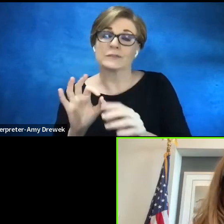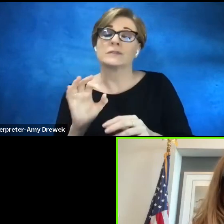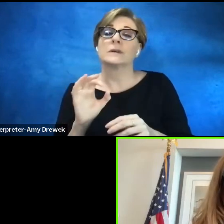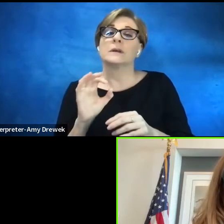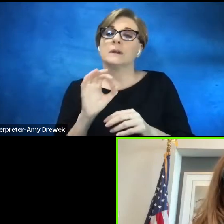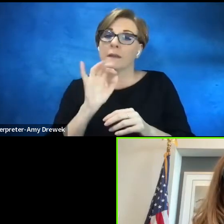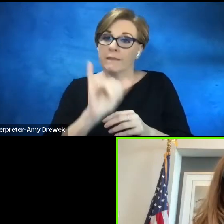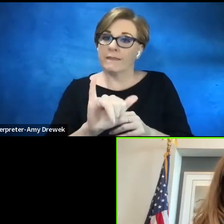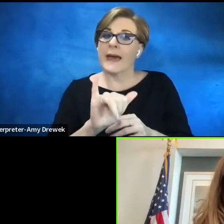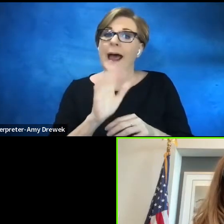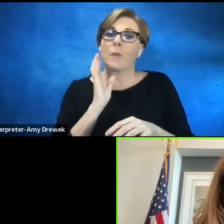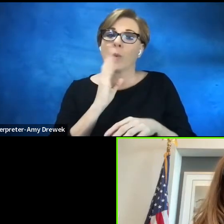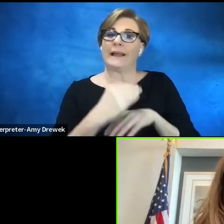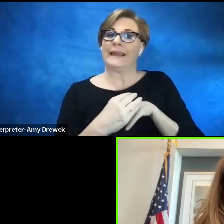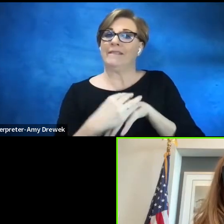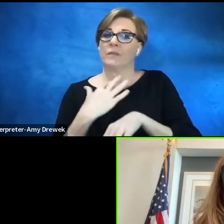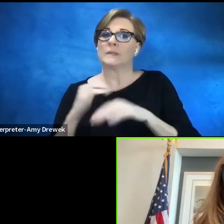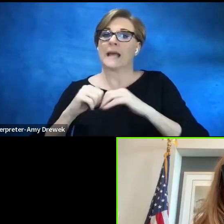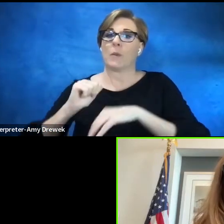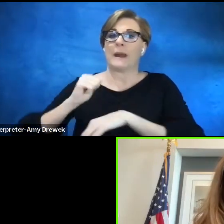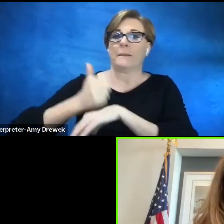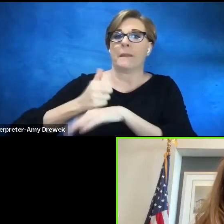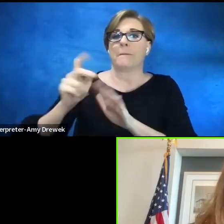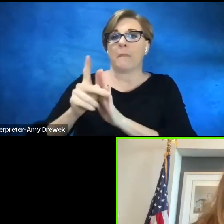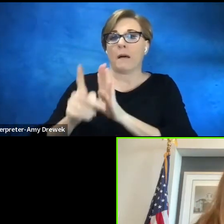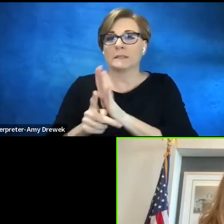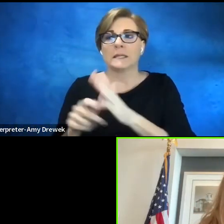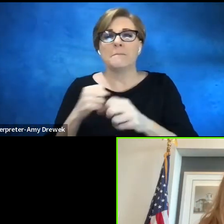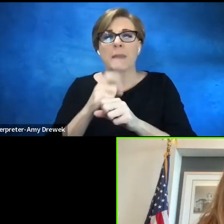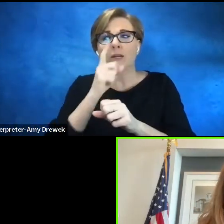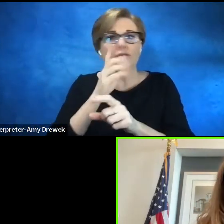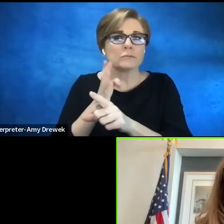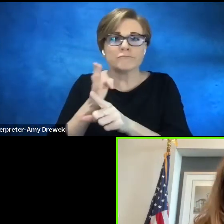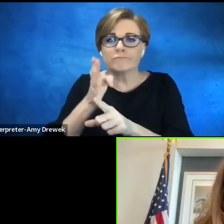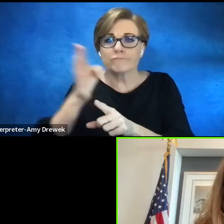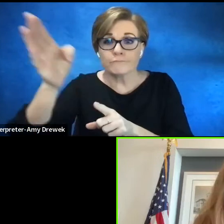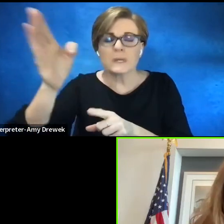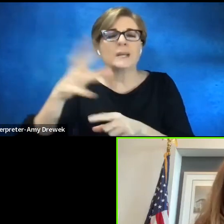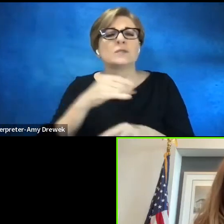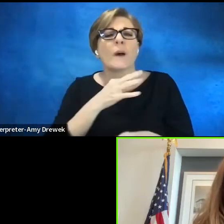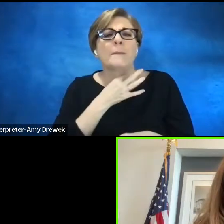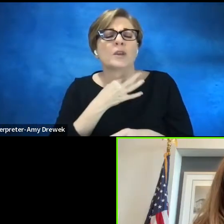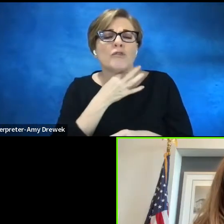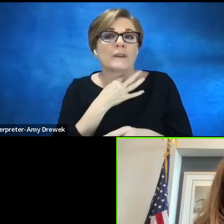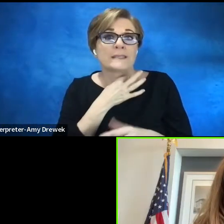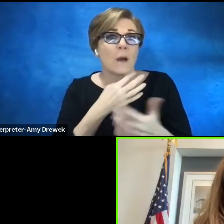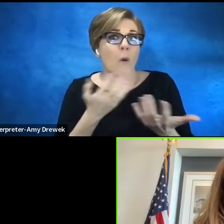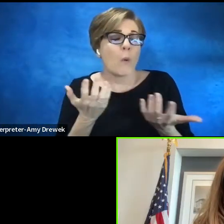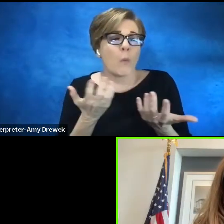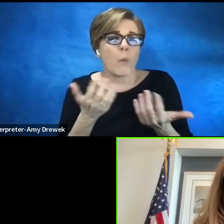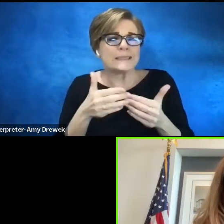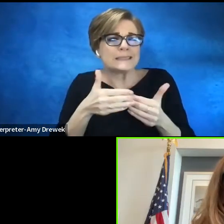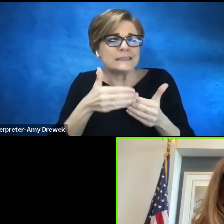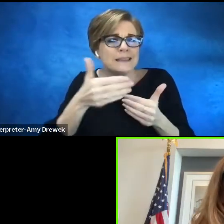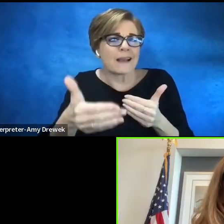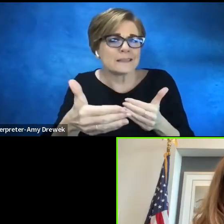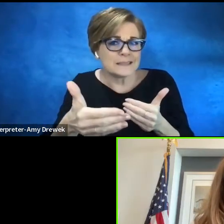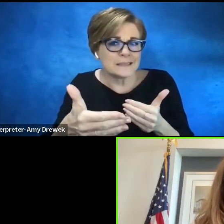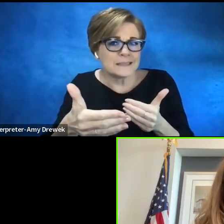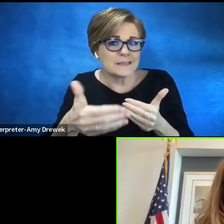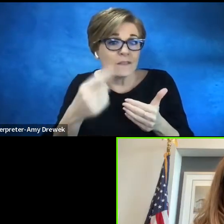implementing policies and making sure we're on the right track. I'm curious, just what's next for